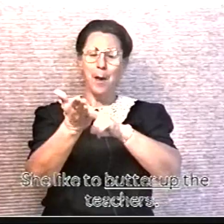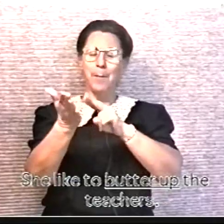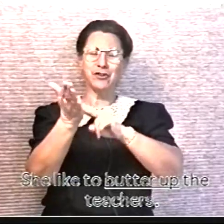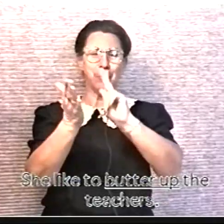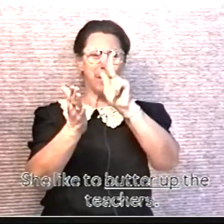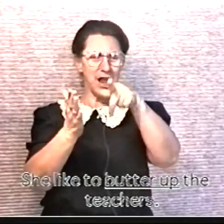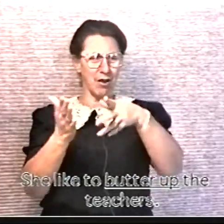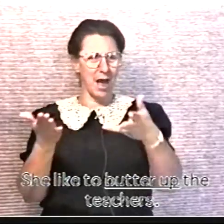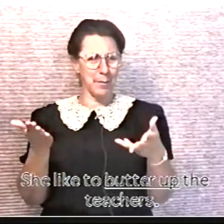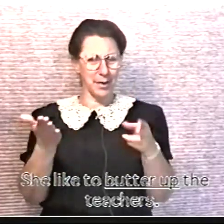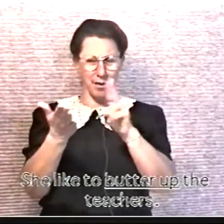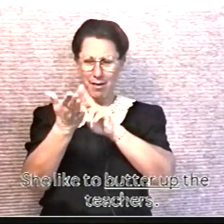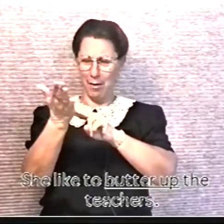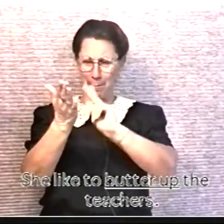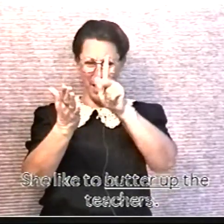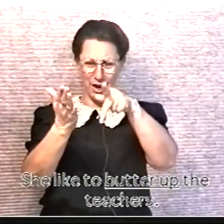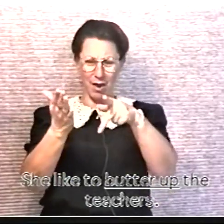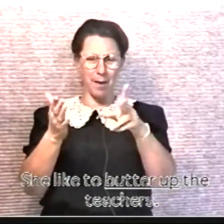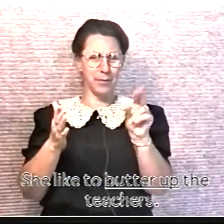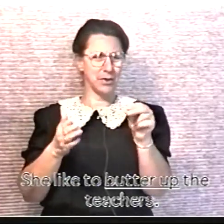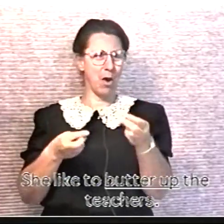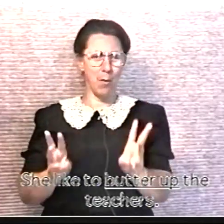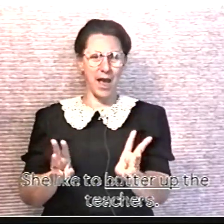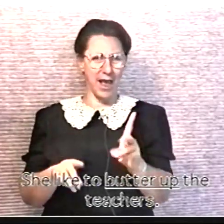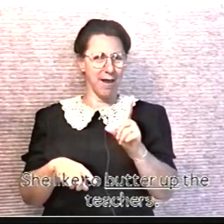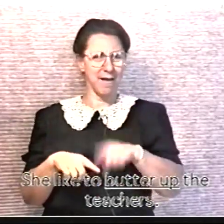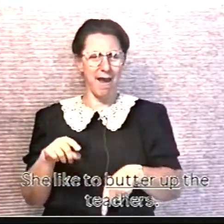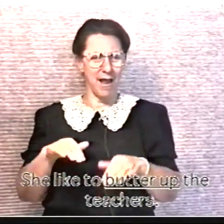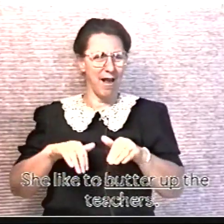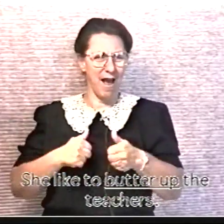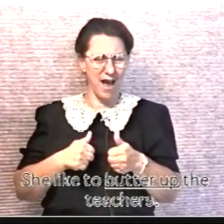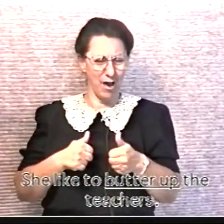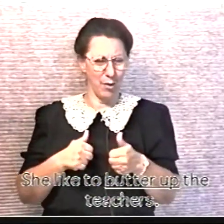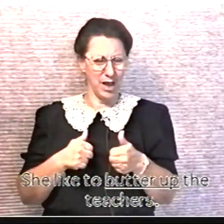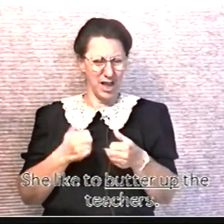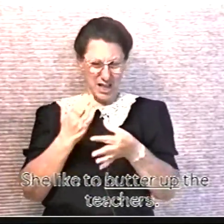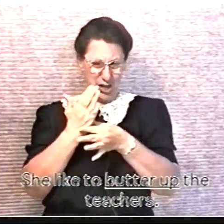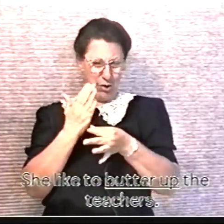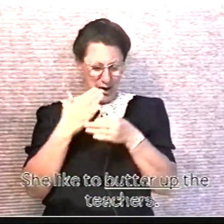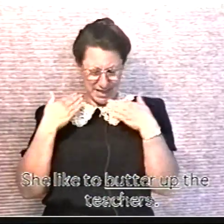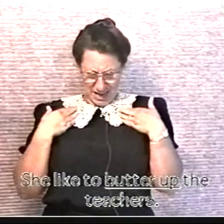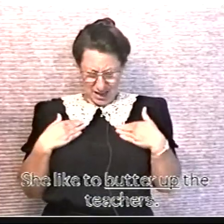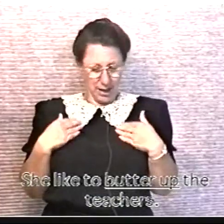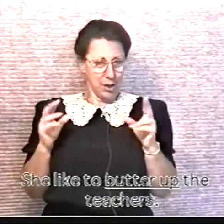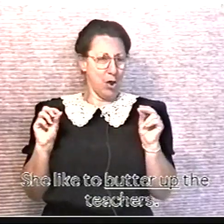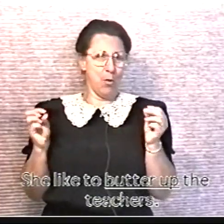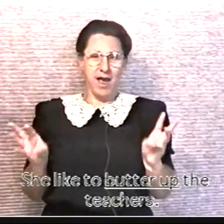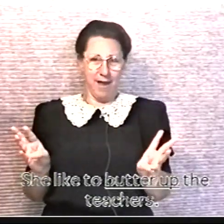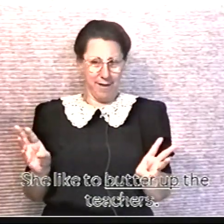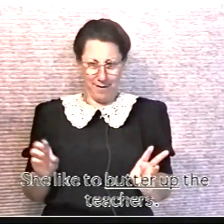to butter up, no way, can't. How? Greasy? No way,